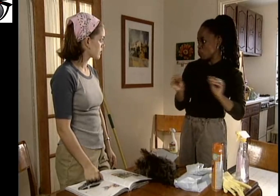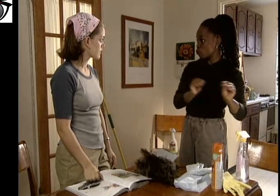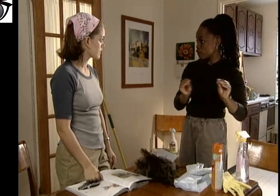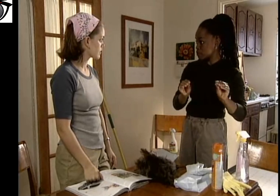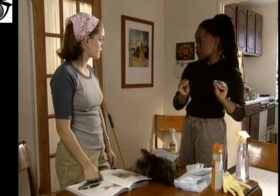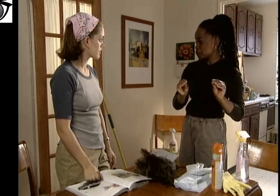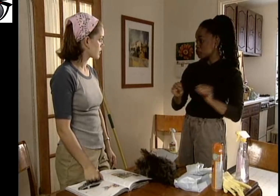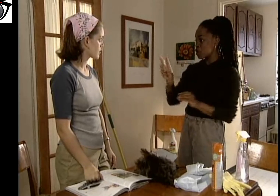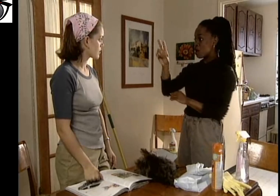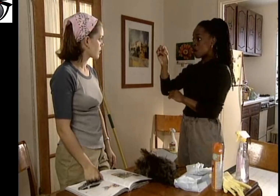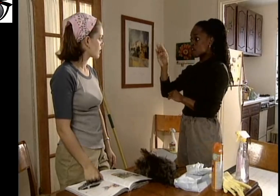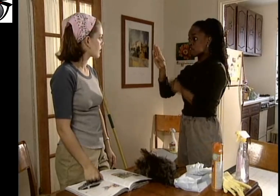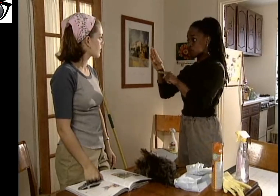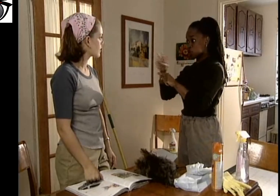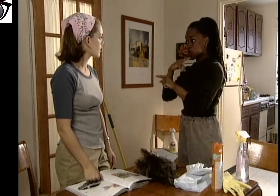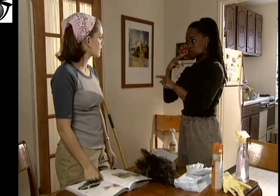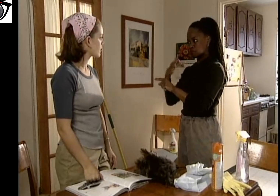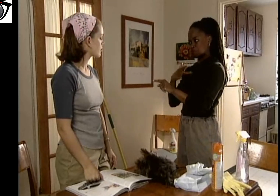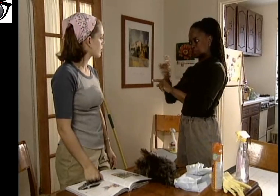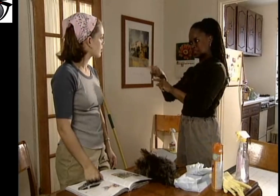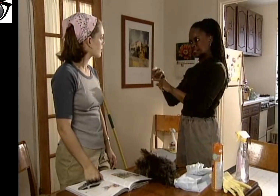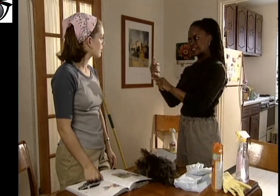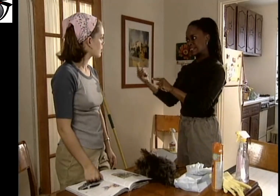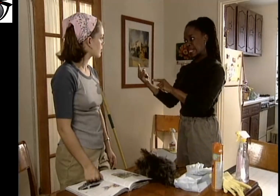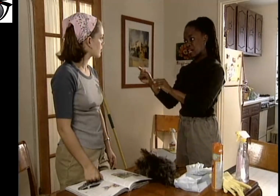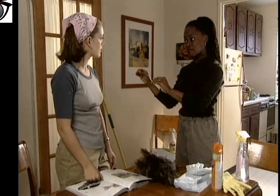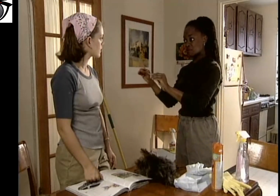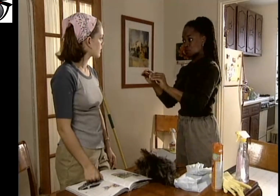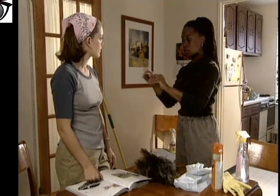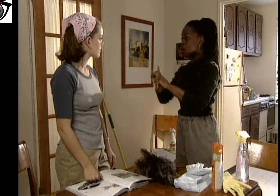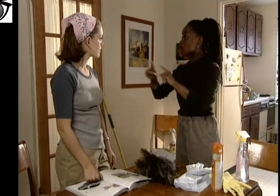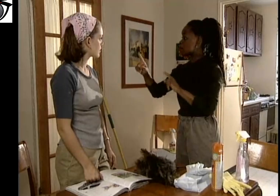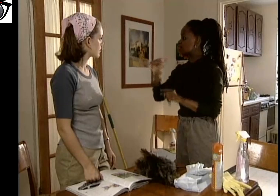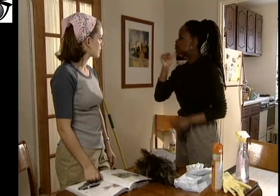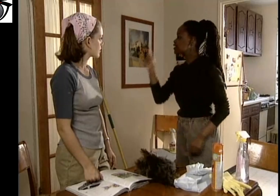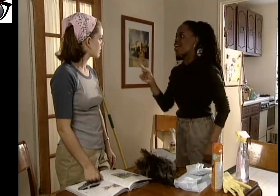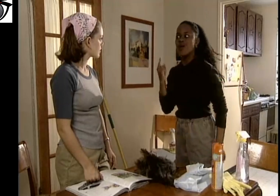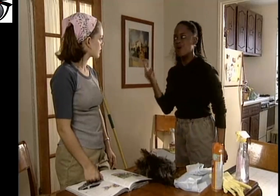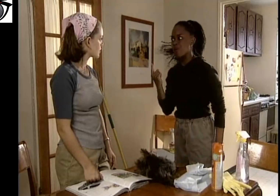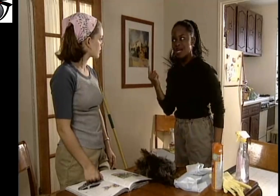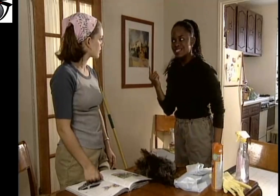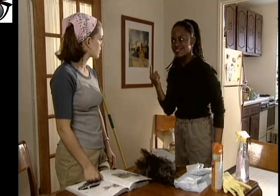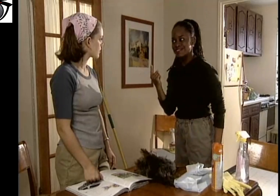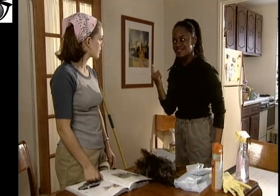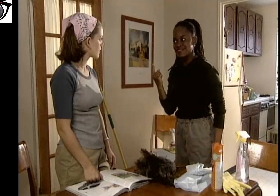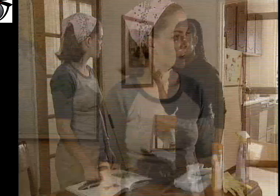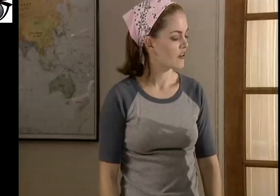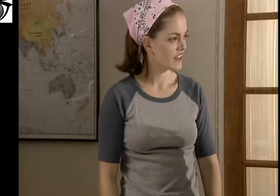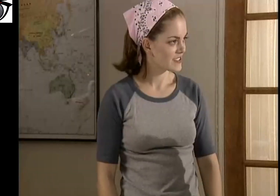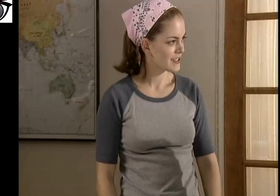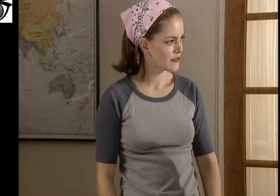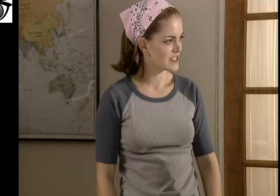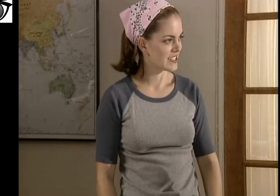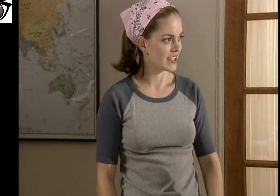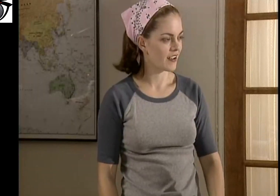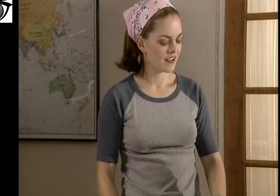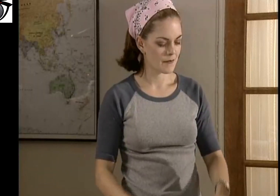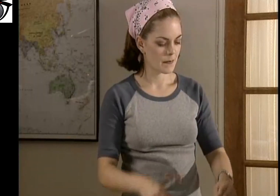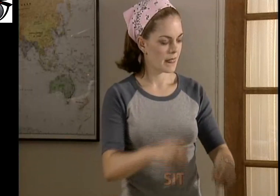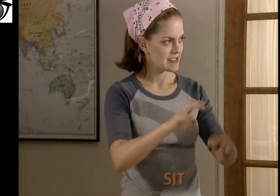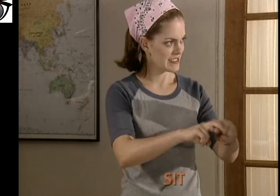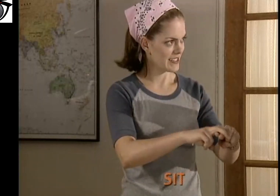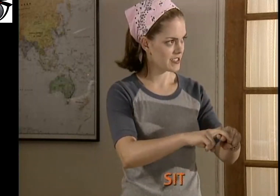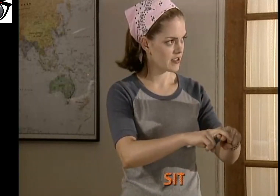movement and the verb has a single movement, but not always. That's